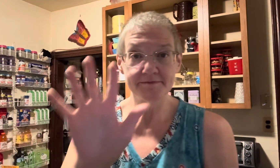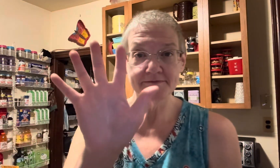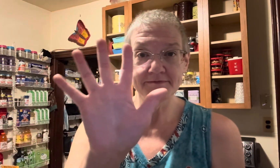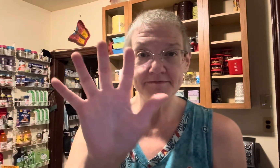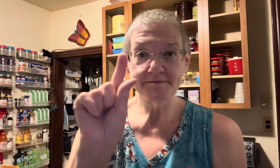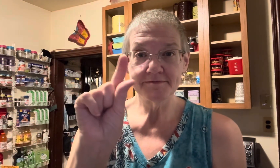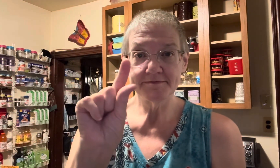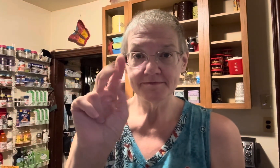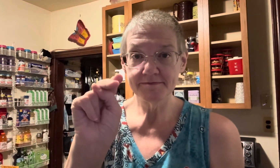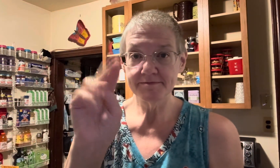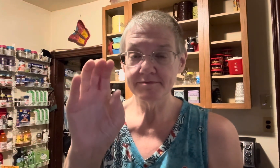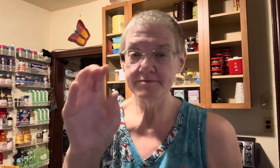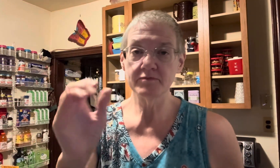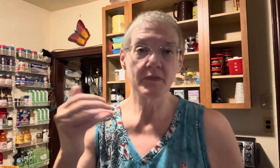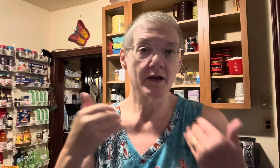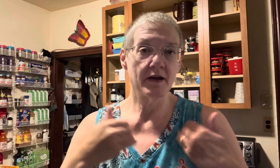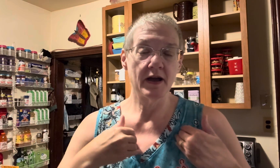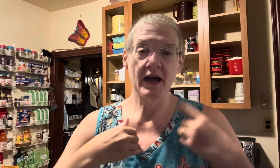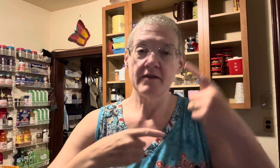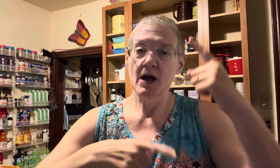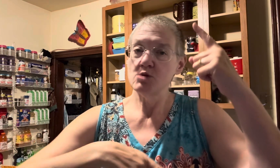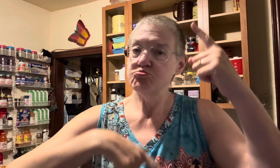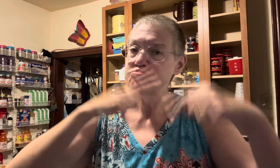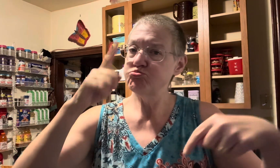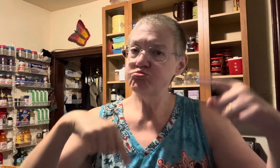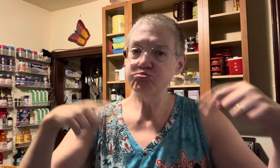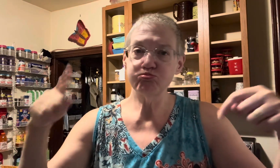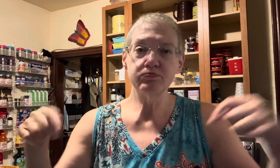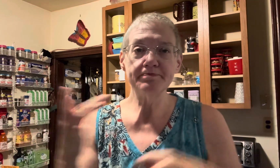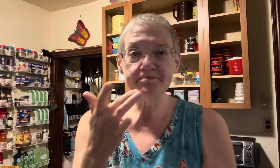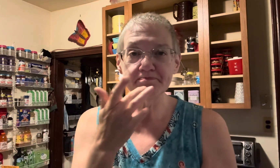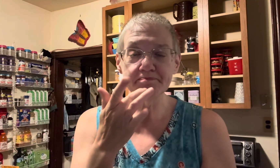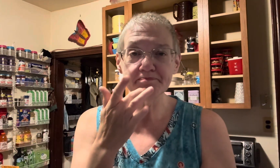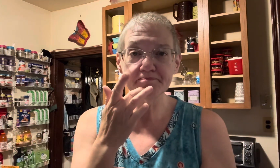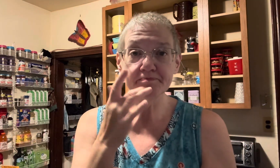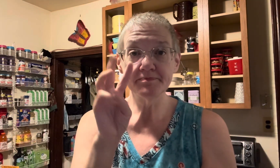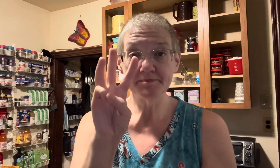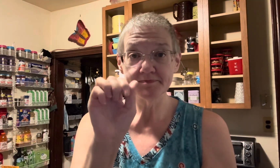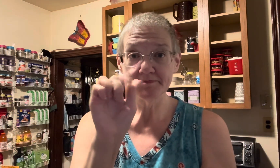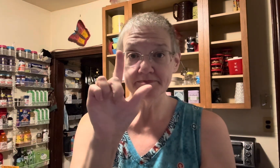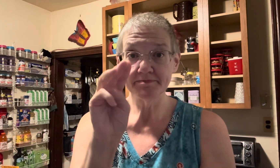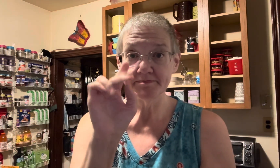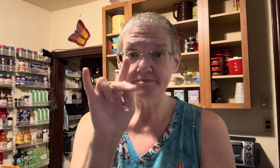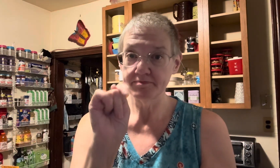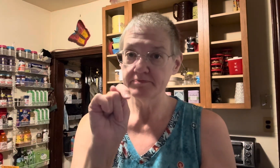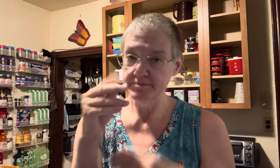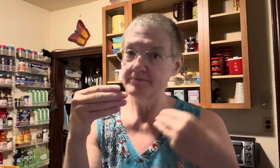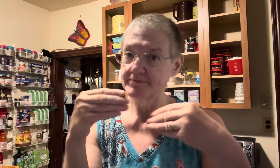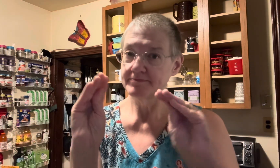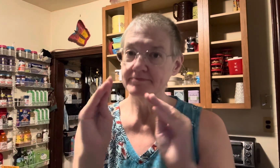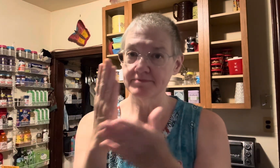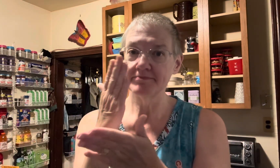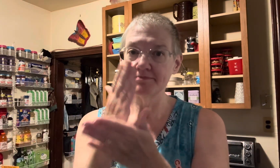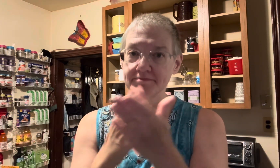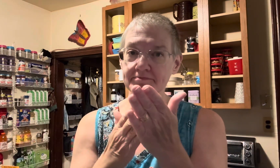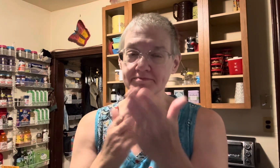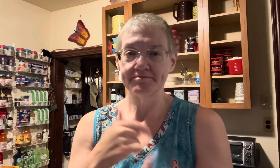That's 5 grams of net carbs, and they make a variety of flavors. Some of them are available through